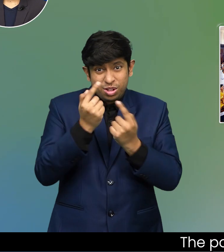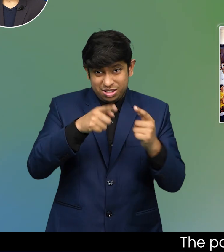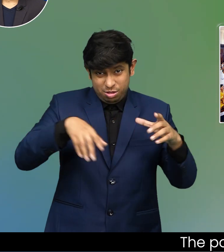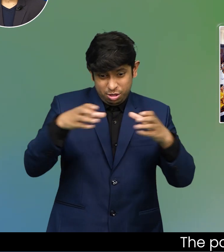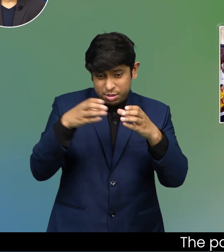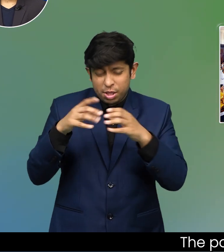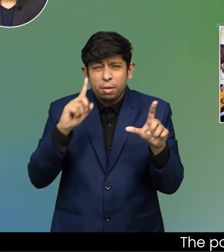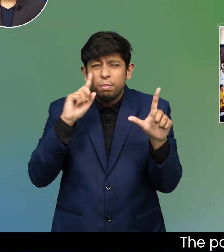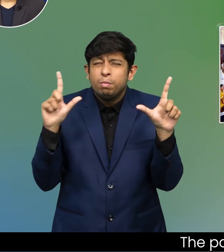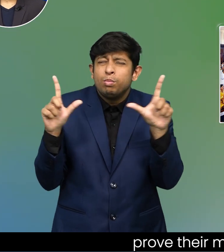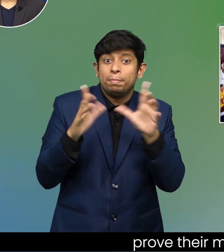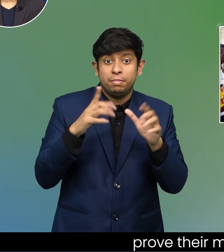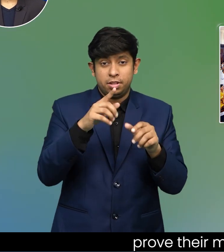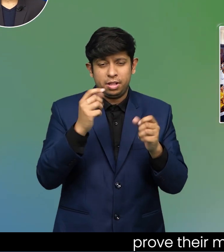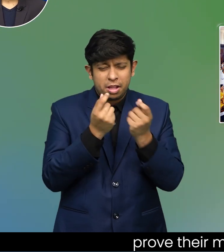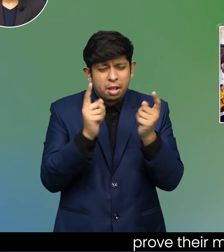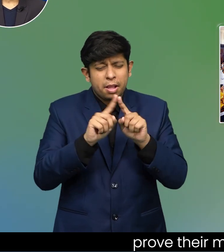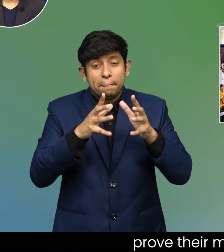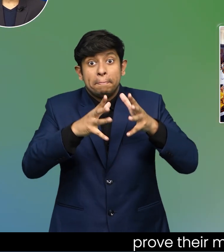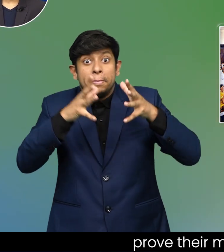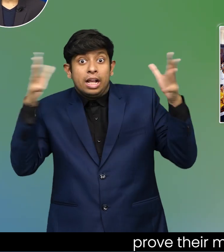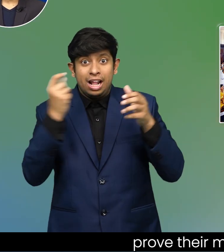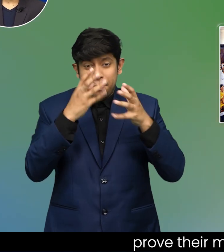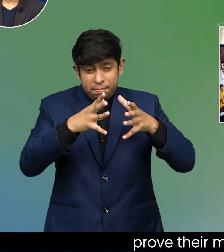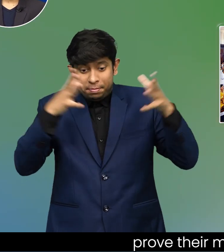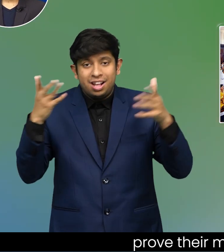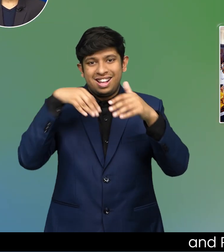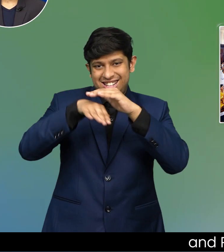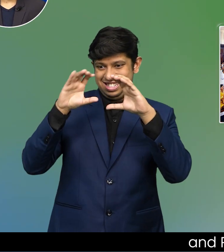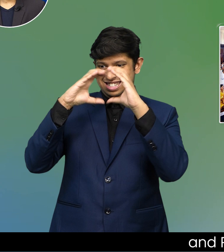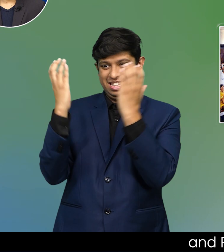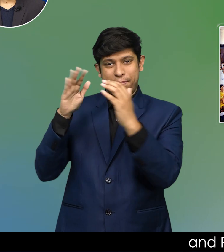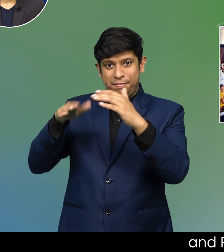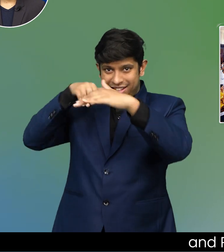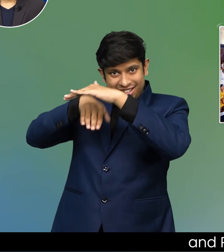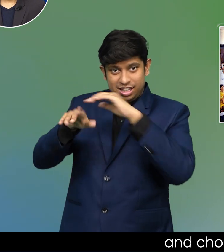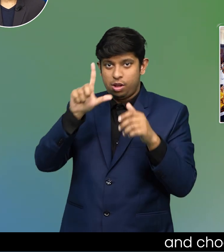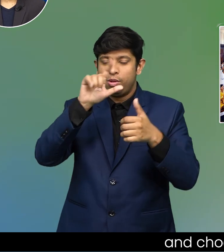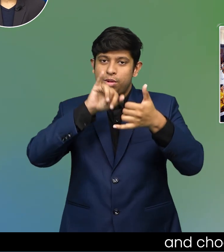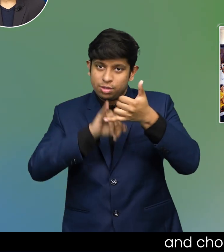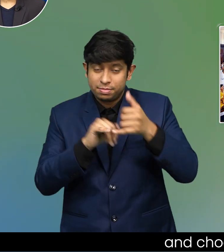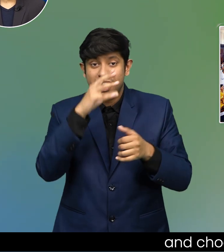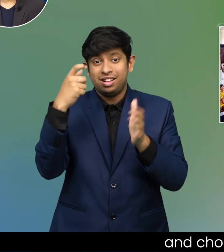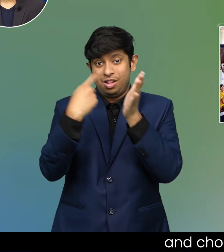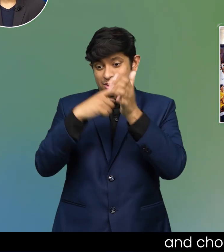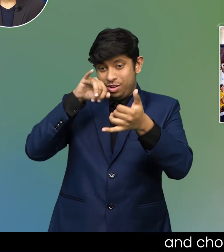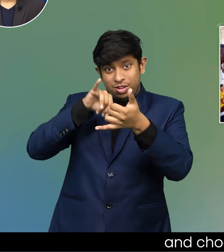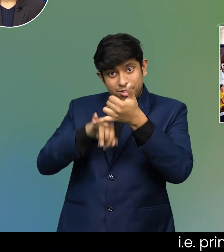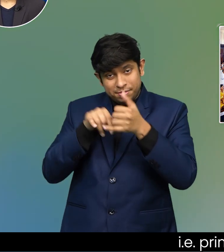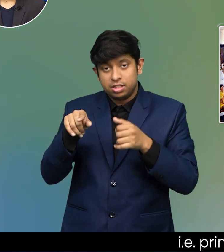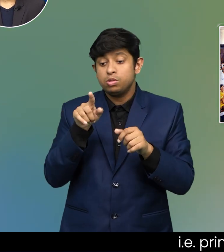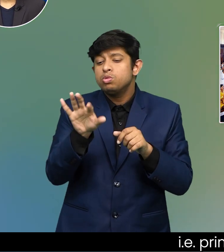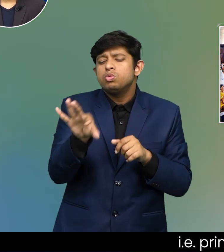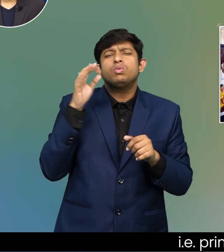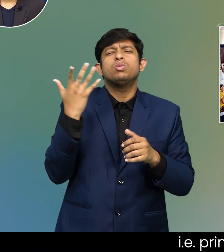The political parties prove their maturity in Lok Sabha and Rajya Sabha and choose their leader,